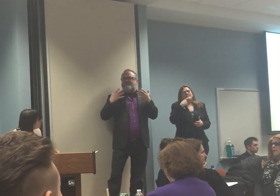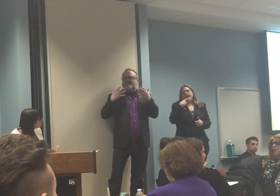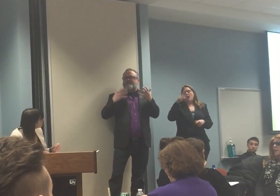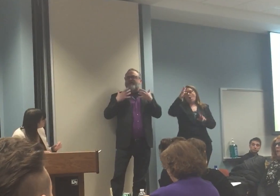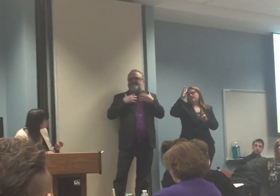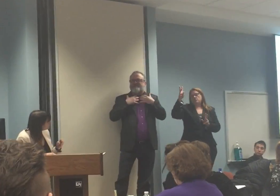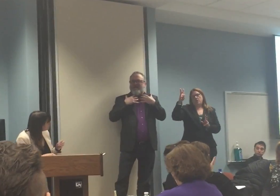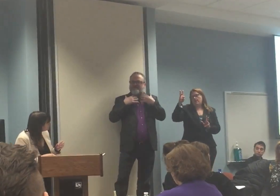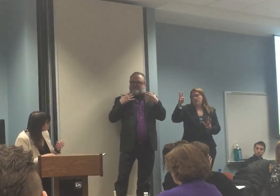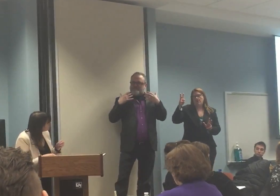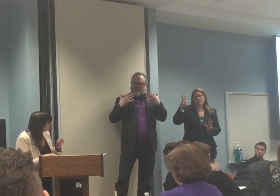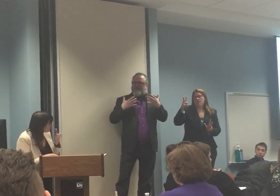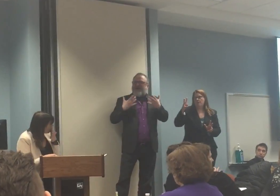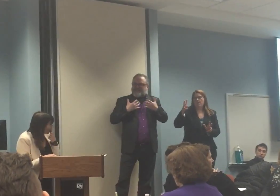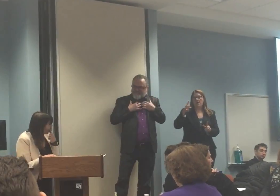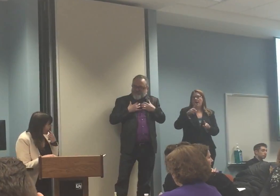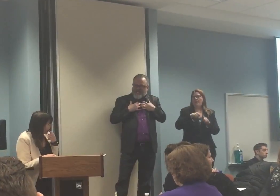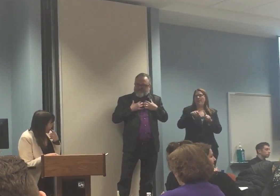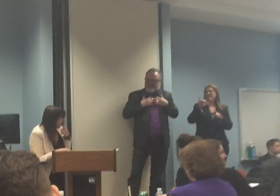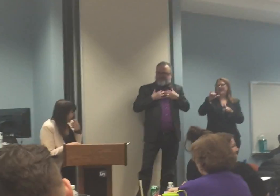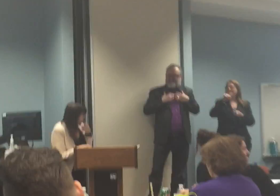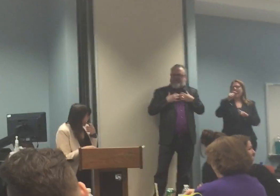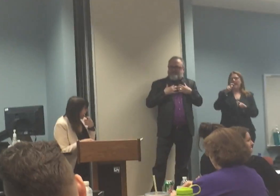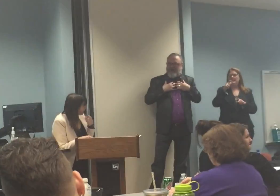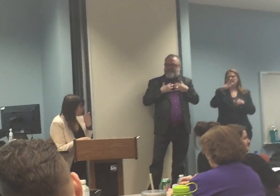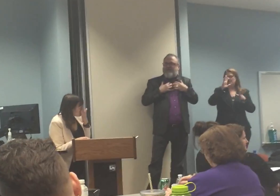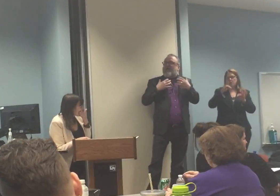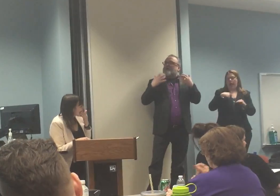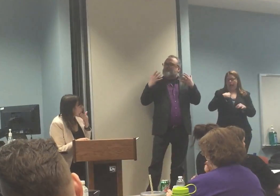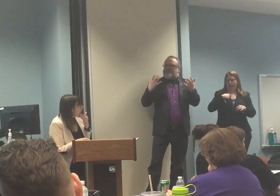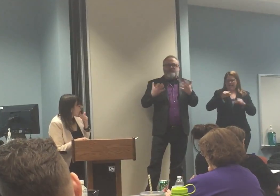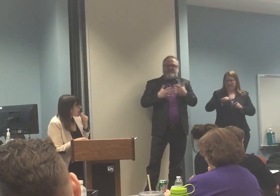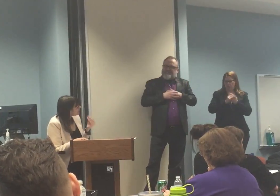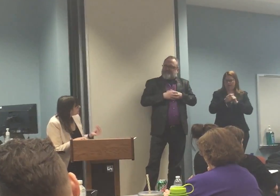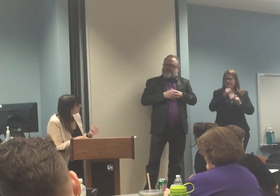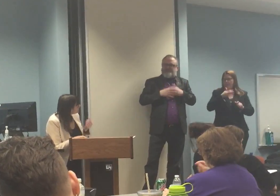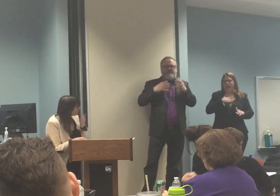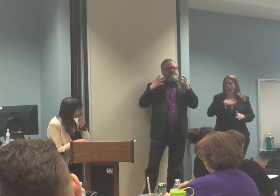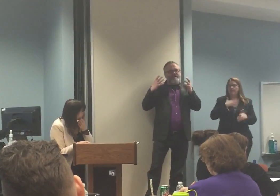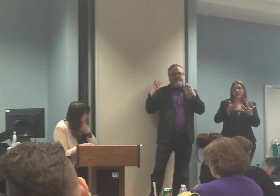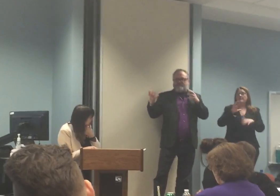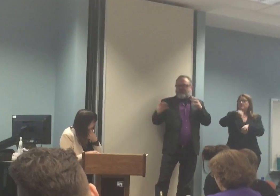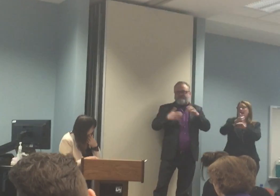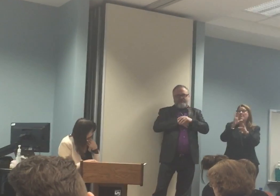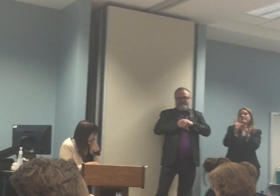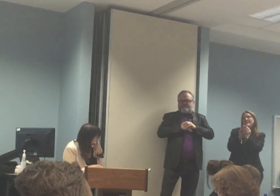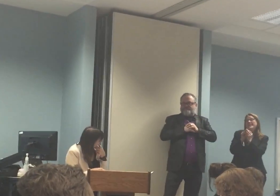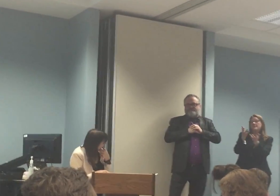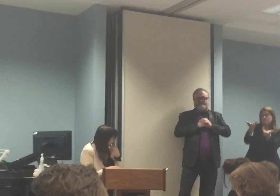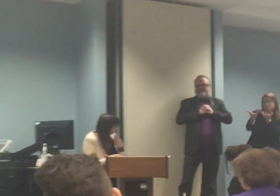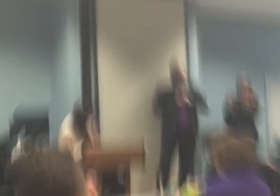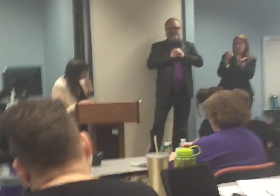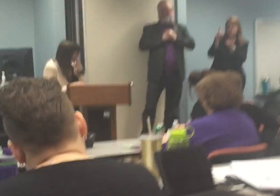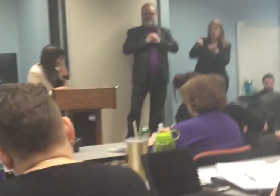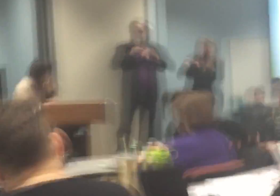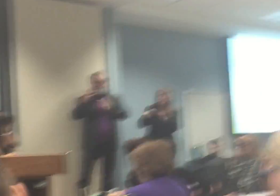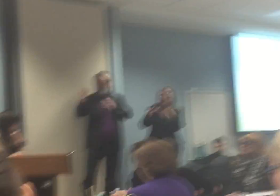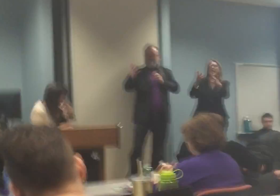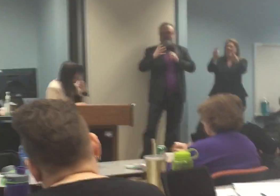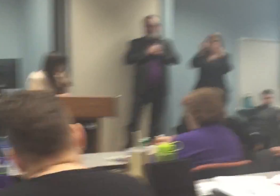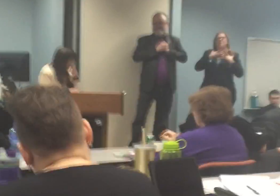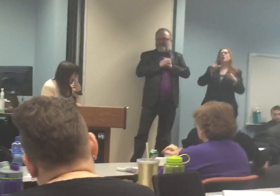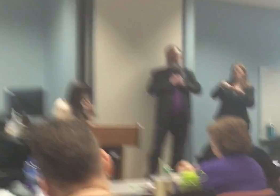but it's not one I can change because it's not mine. Maybe we need to set up a meeting, maybe to That would be. Let us